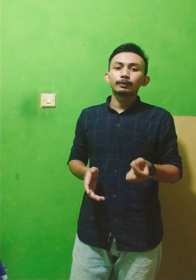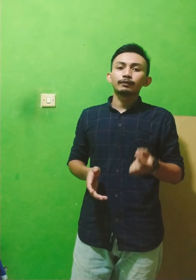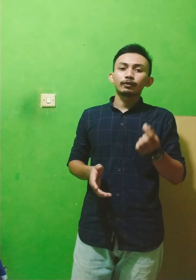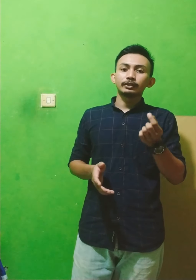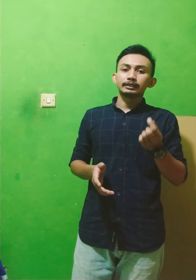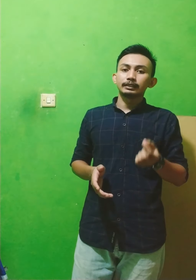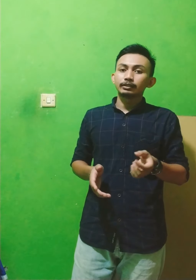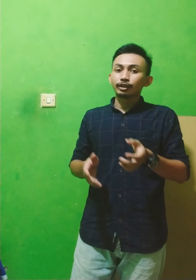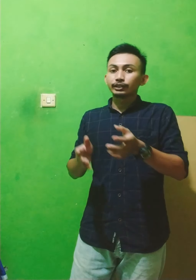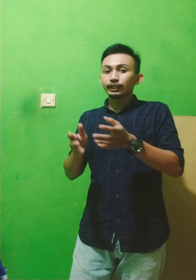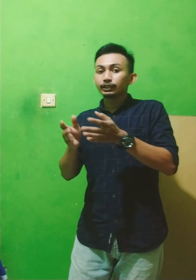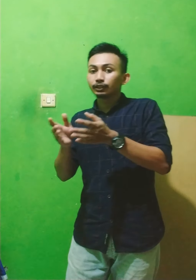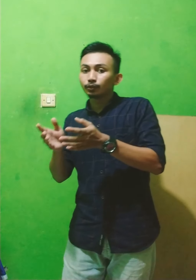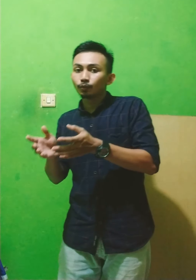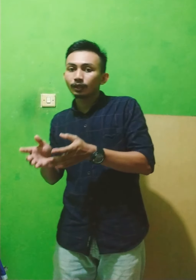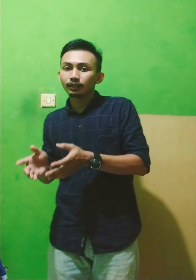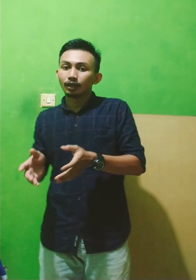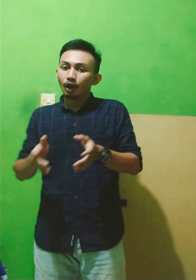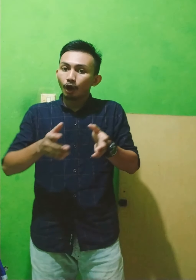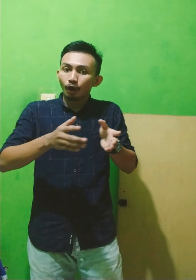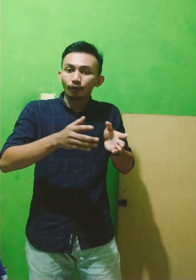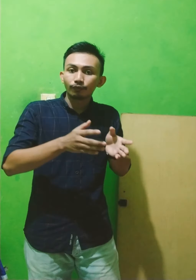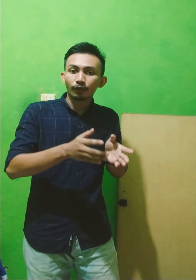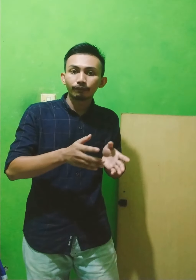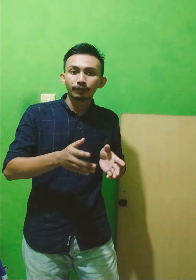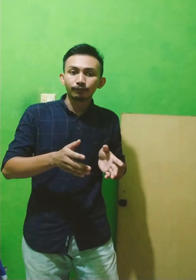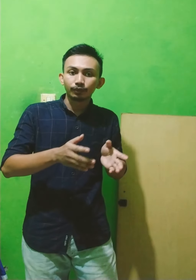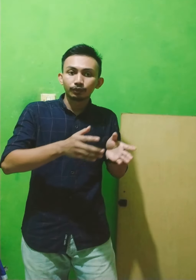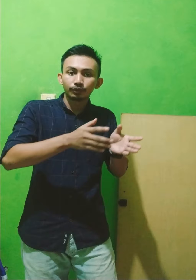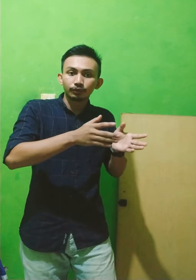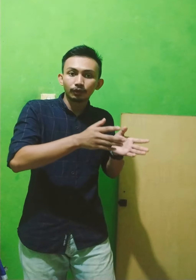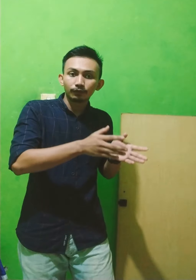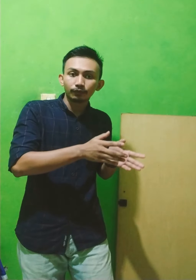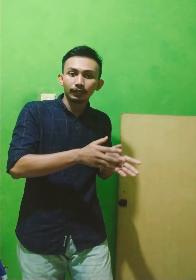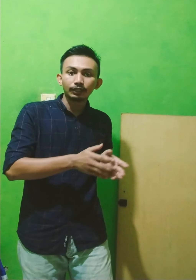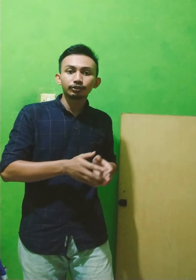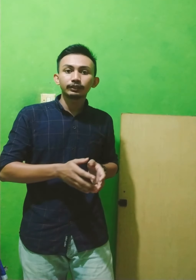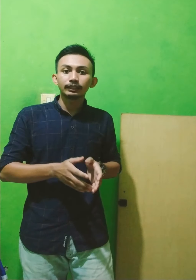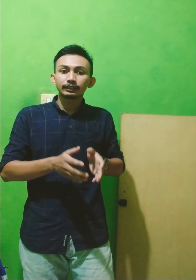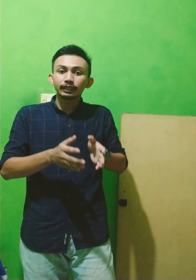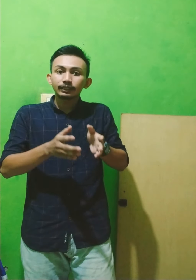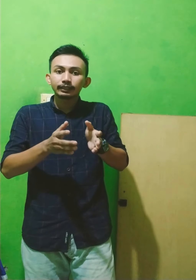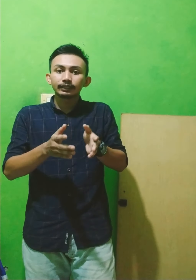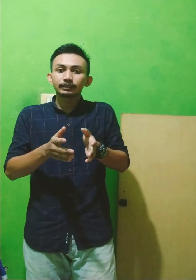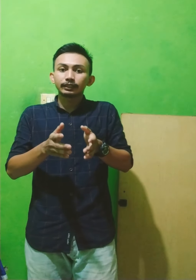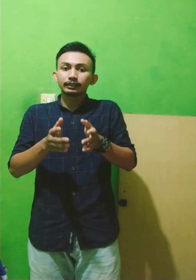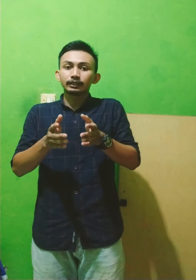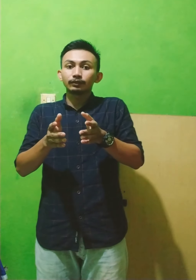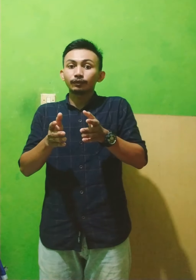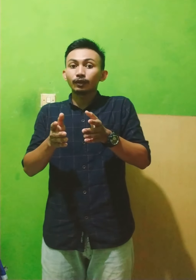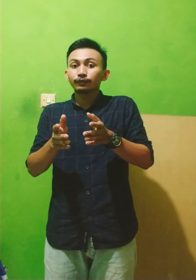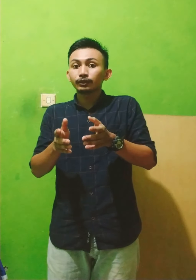for listener attention to wander, or from them to not fully understand a certain section of your